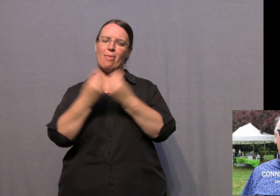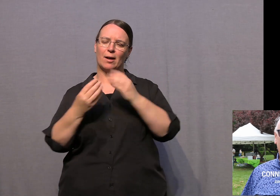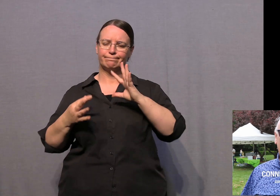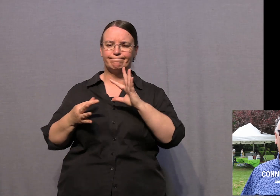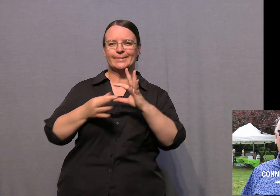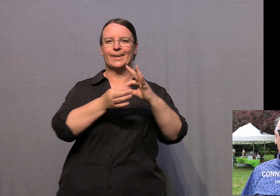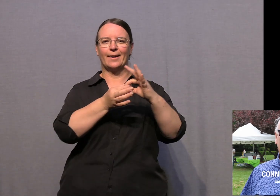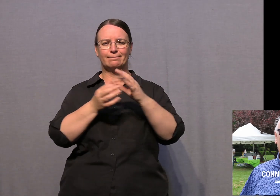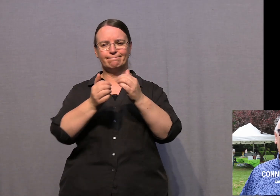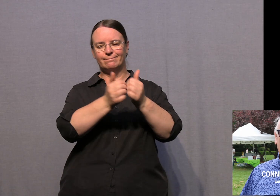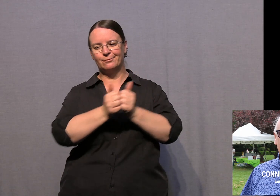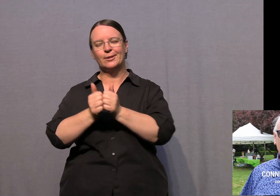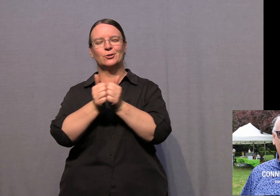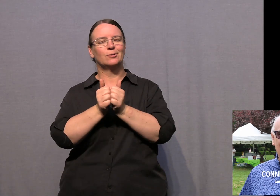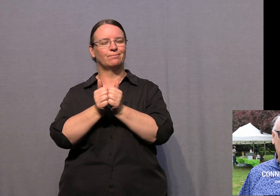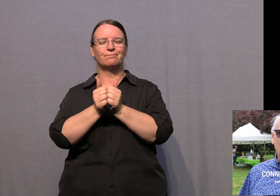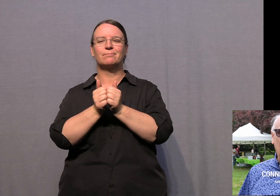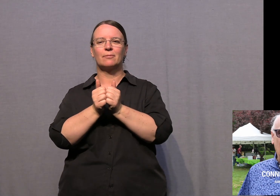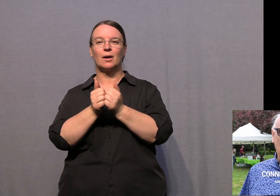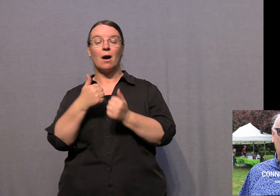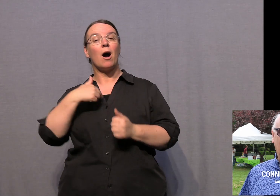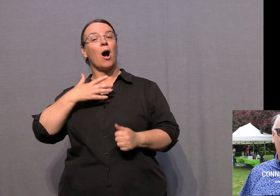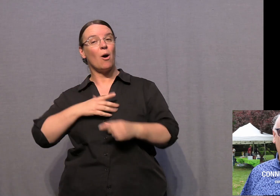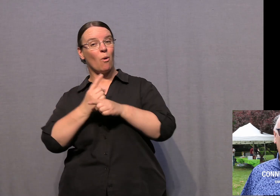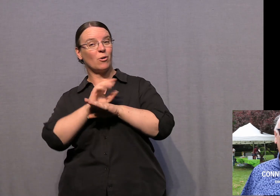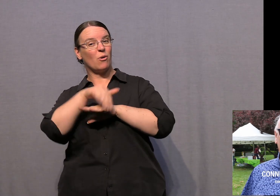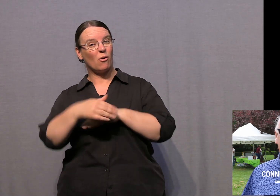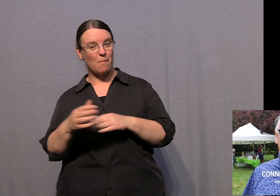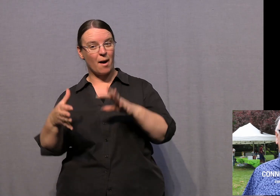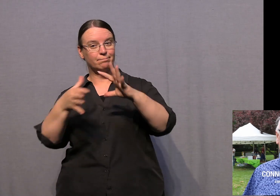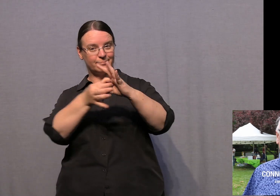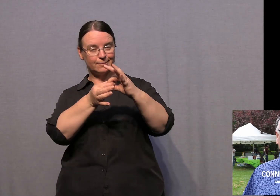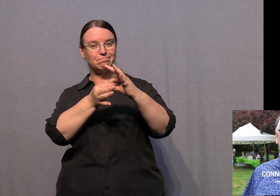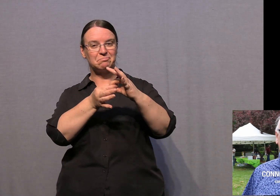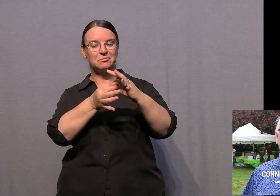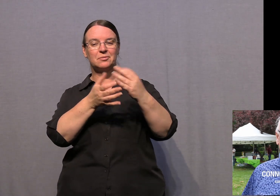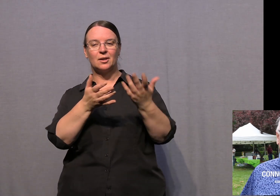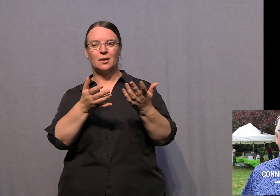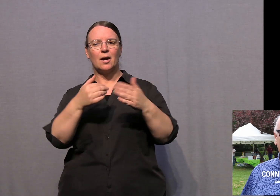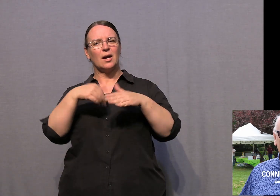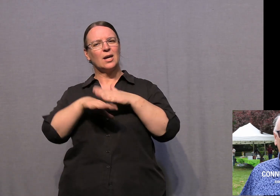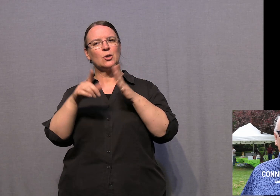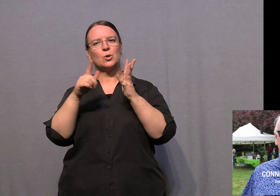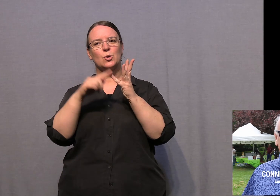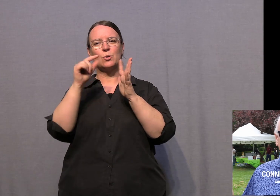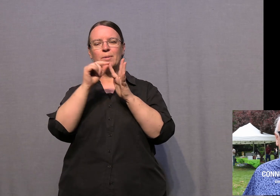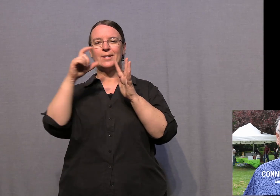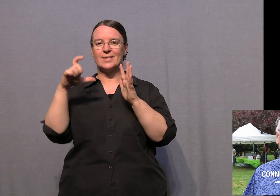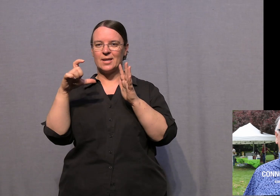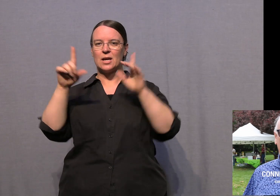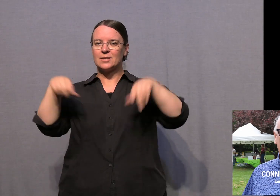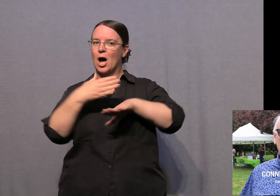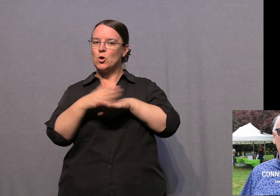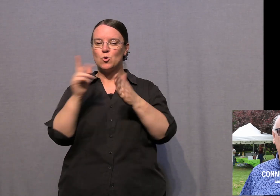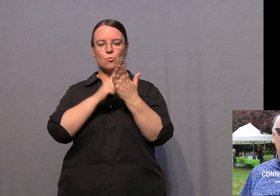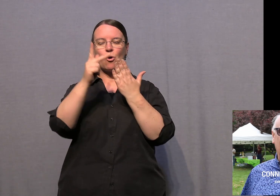other. In actual fact, connecting is what I want to talk to you about, because in the UPC we're going to start a new